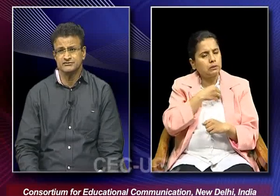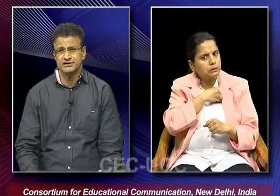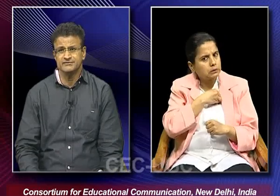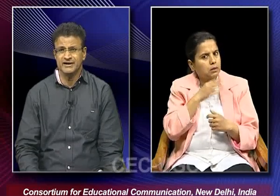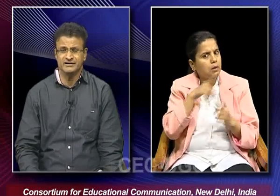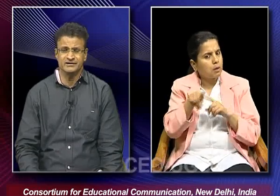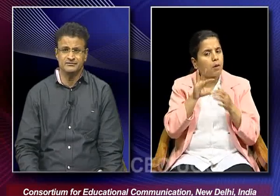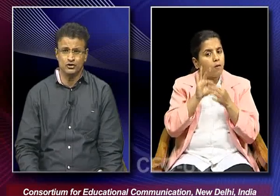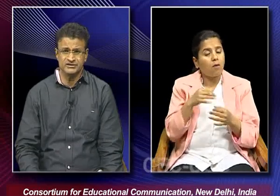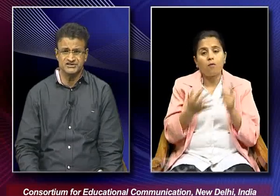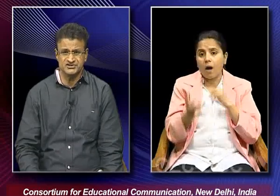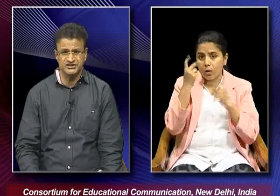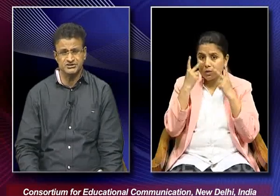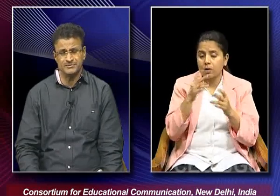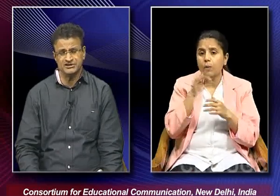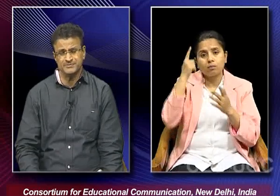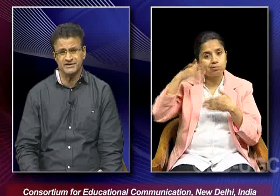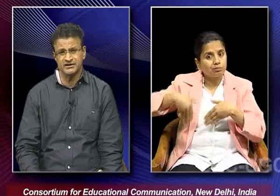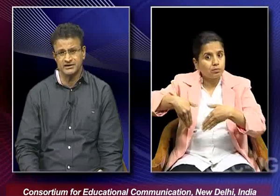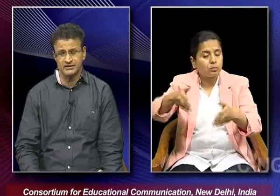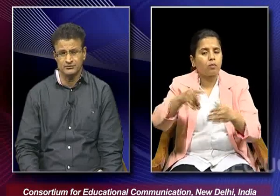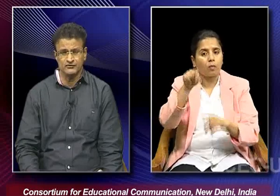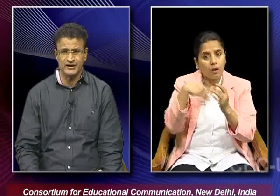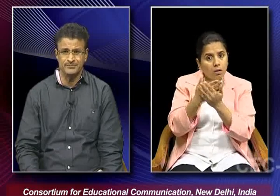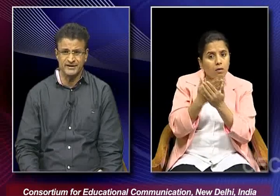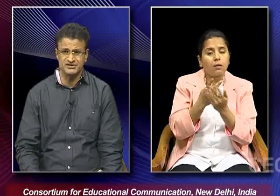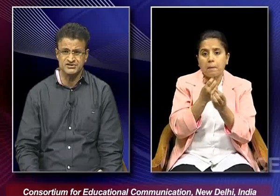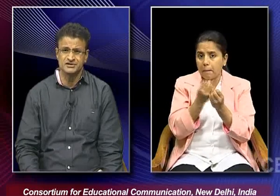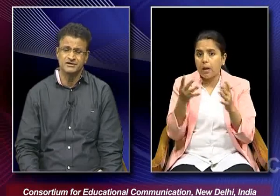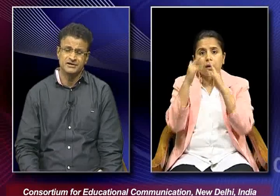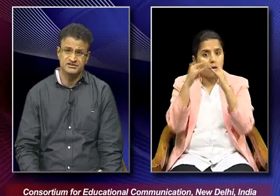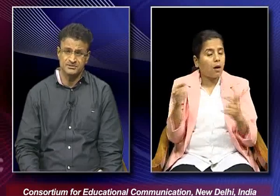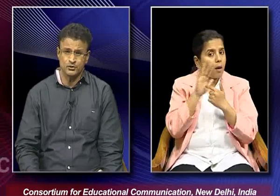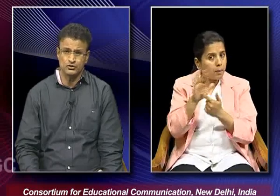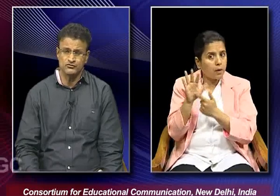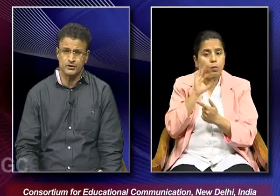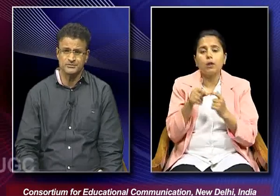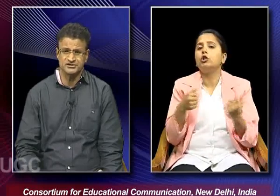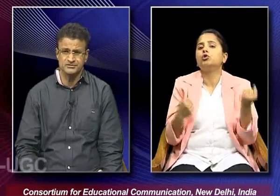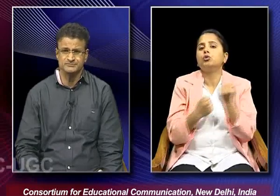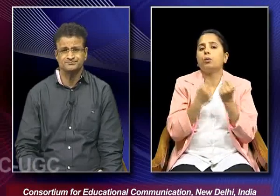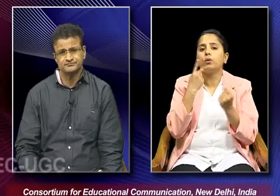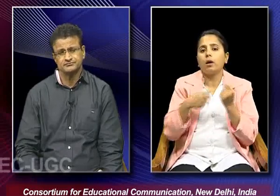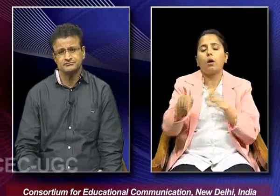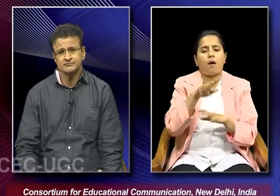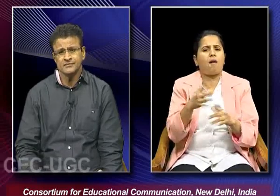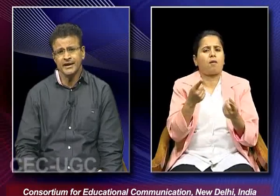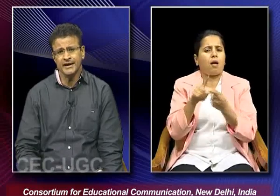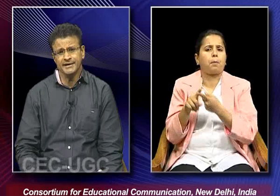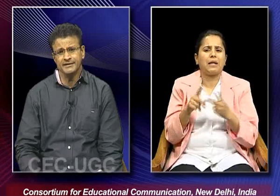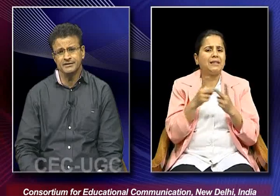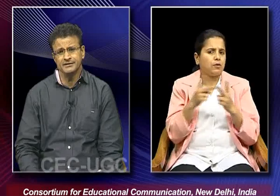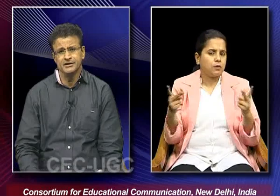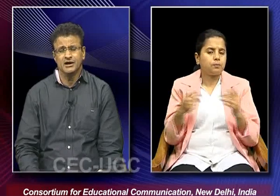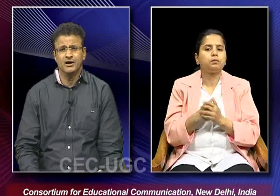which we find them on the streets participating in a number of campaigns in support of prohibition.